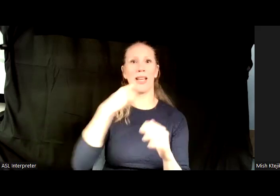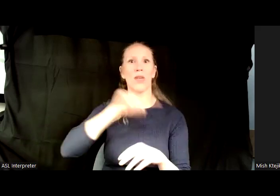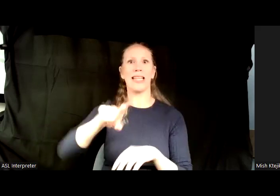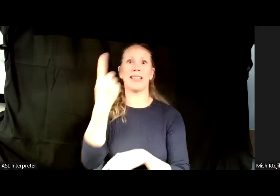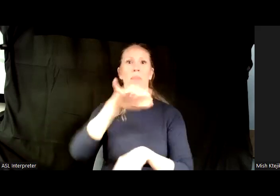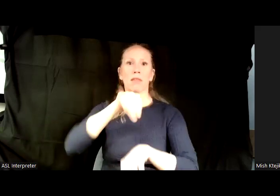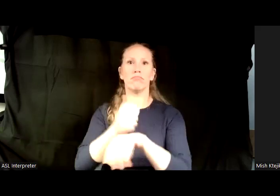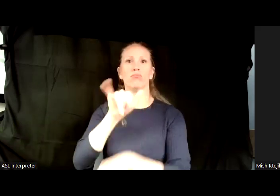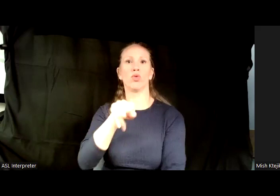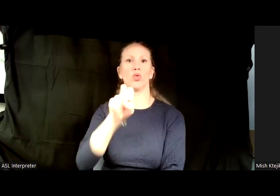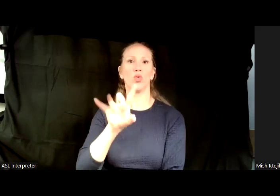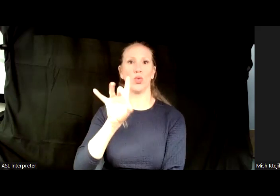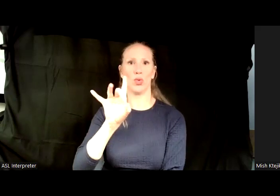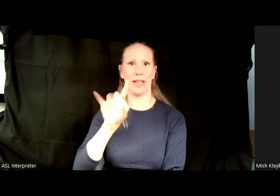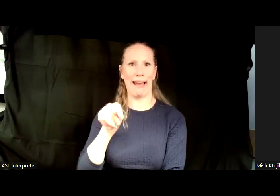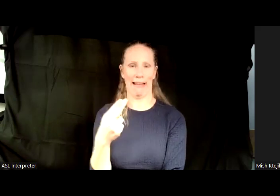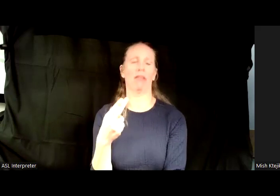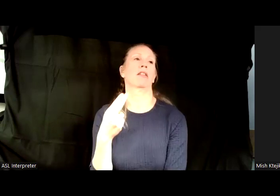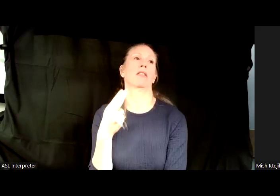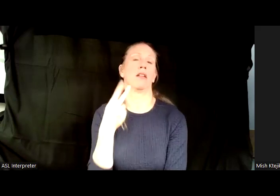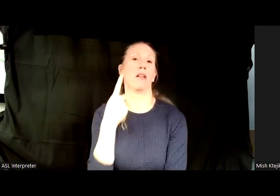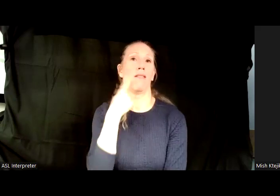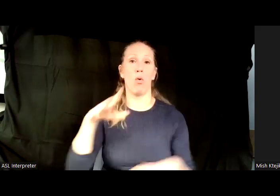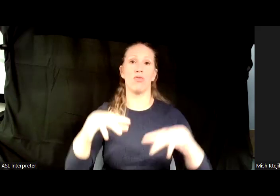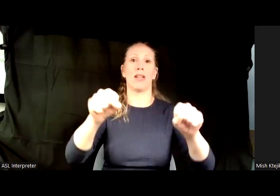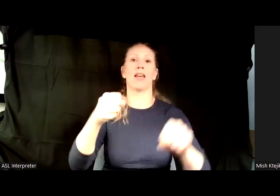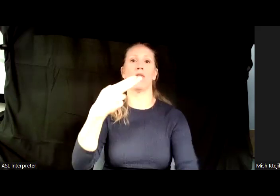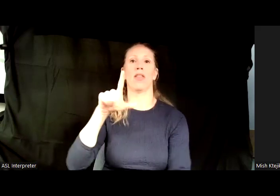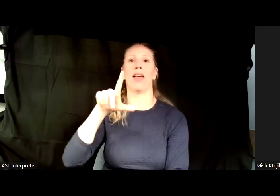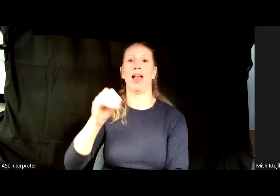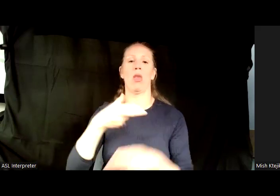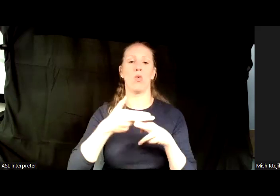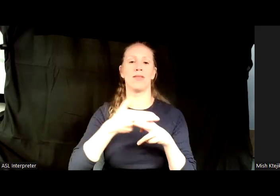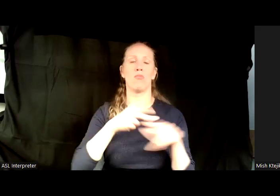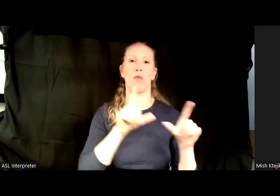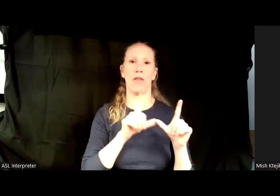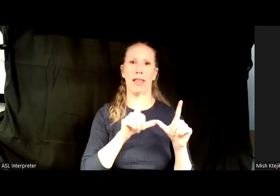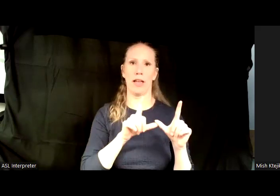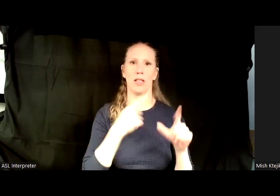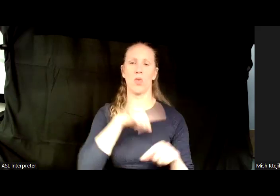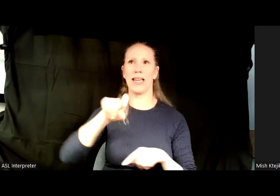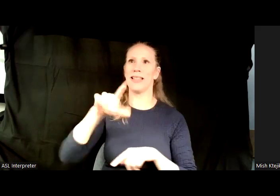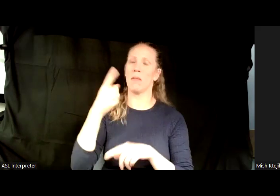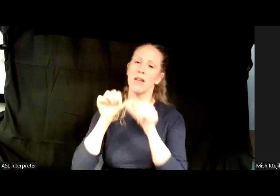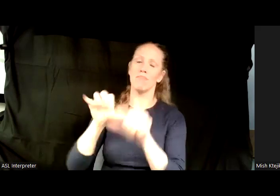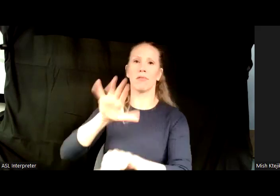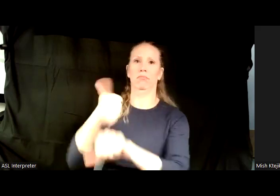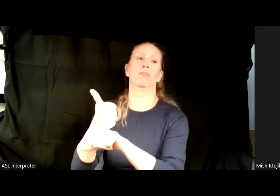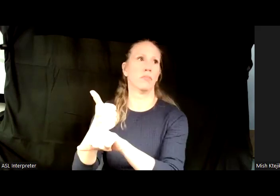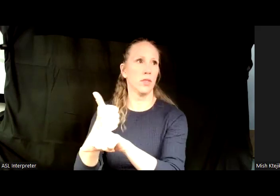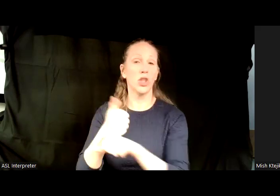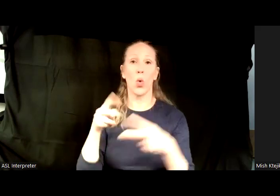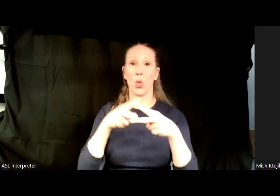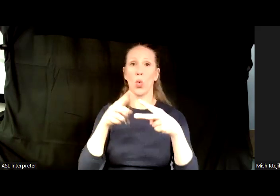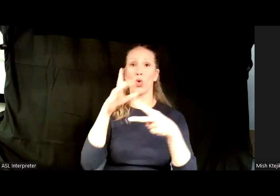8th to take over the HLO temporary rules. So kind of